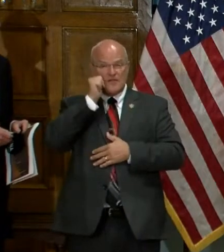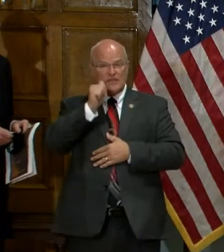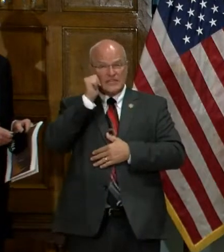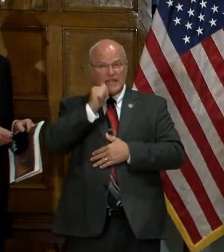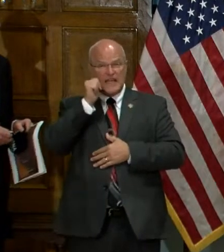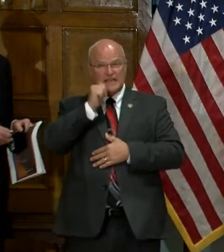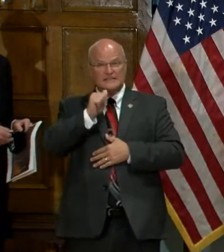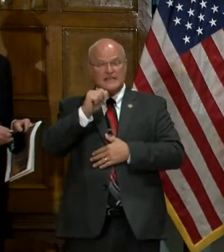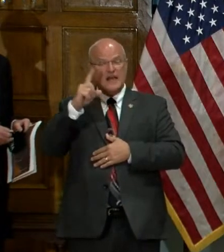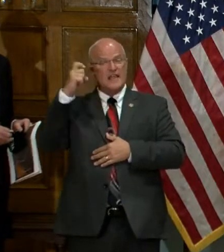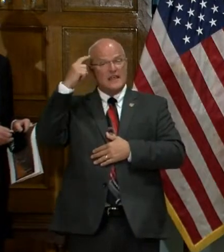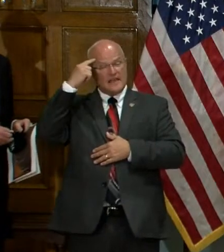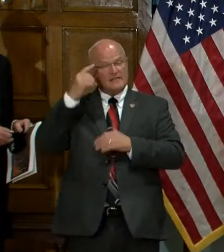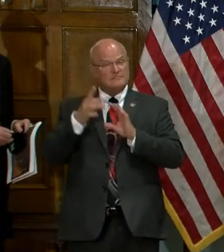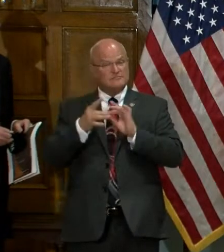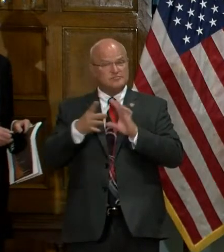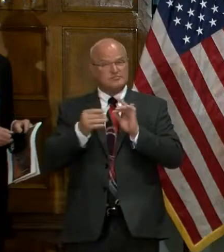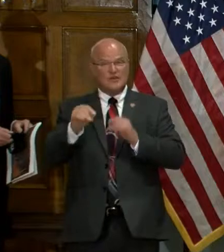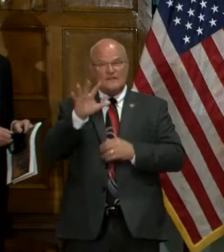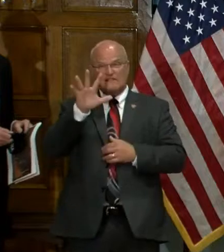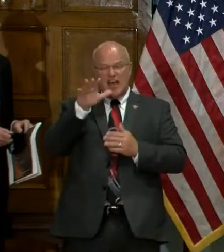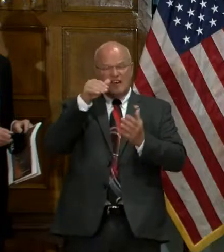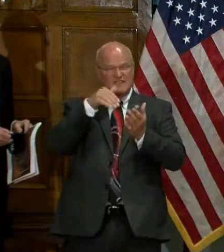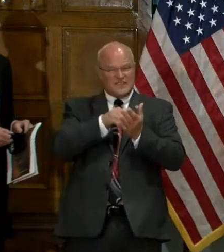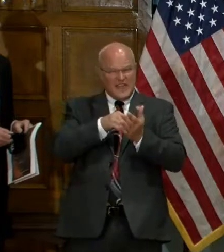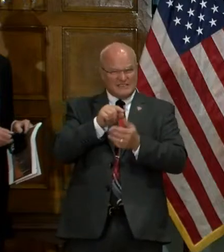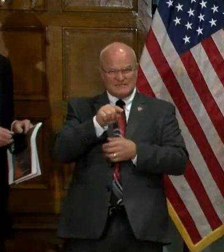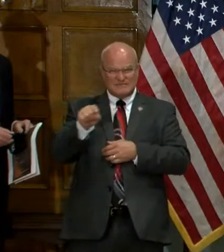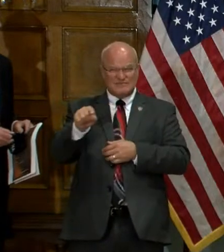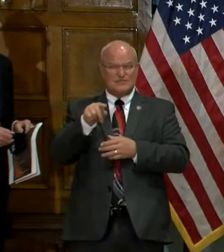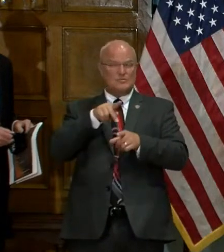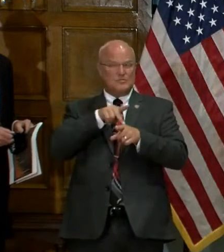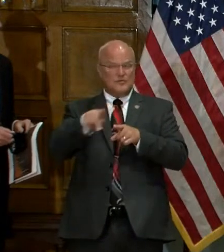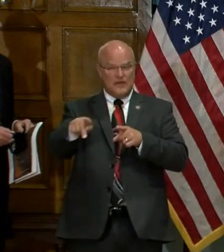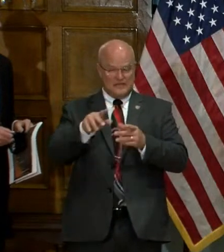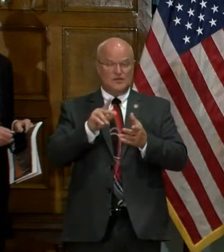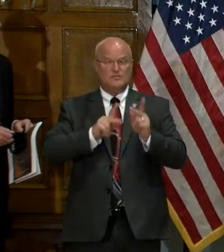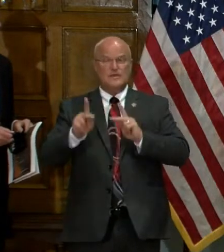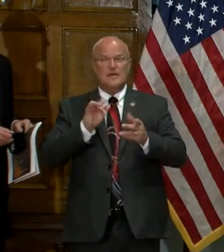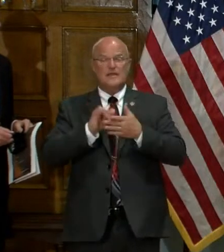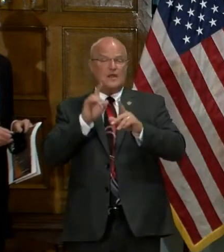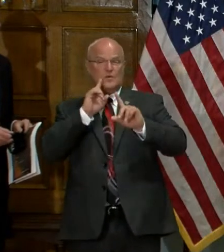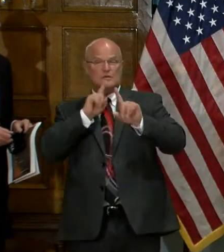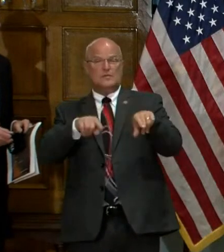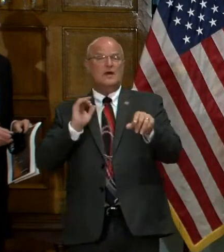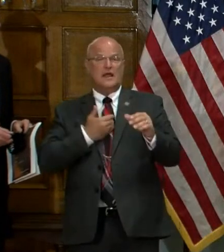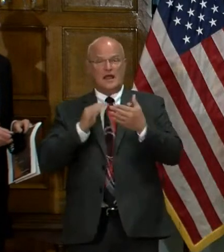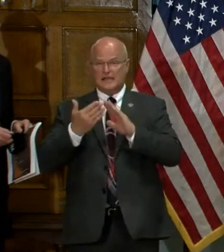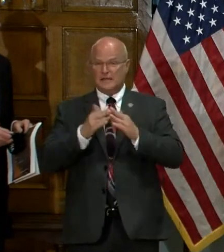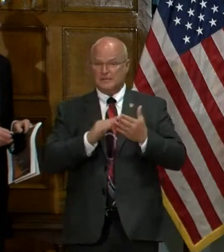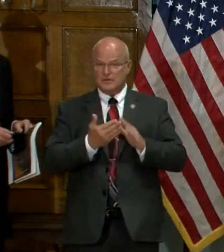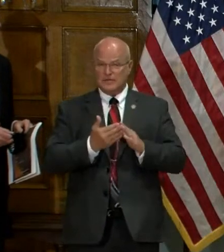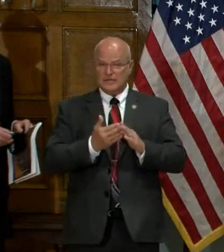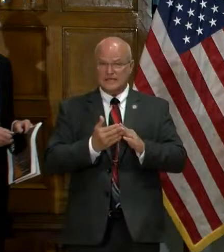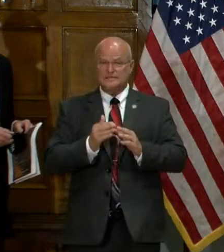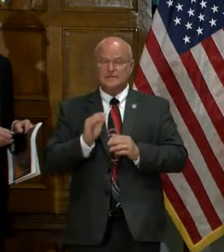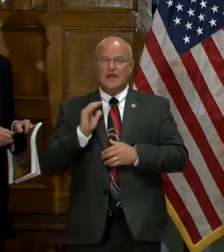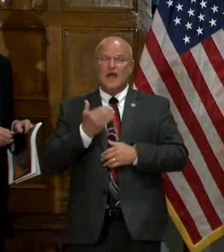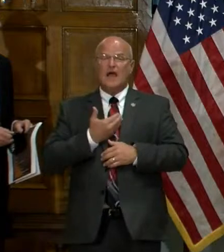governor went over some of the numbers, you heard 5,000 some odd professionals that respond in our communities. Our